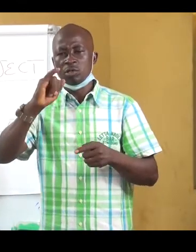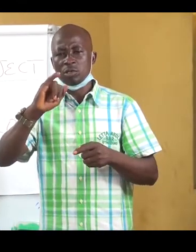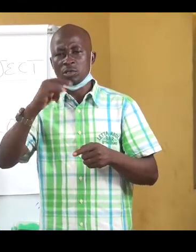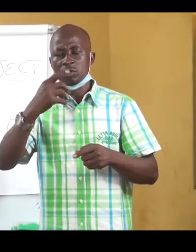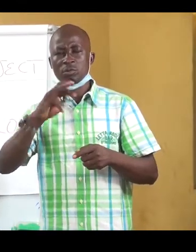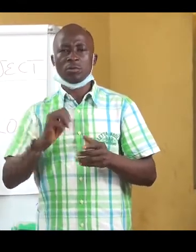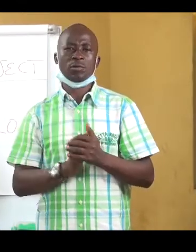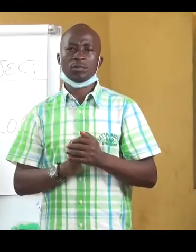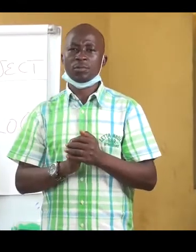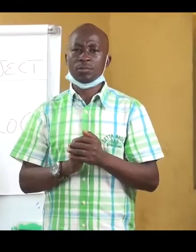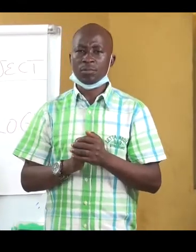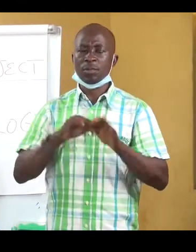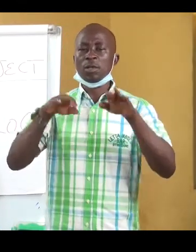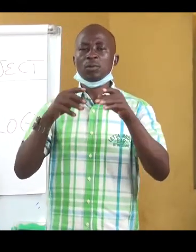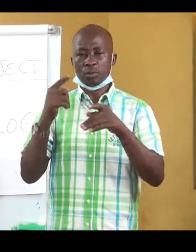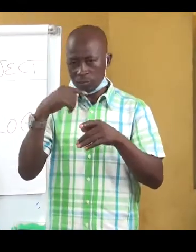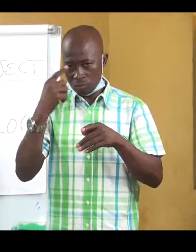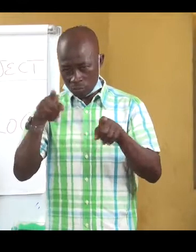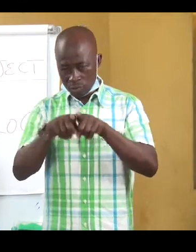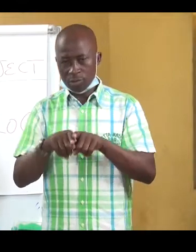pollen grains, how does it look like? So let us look at the